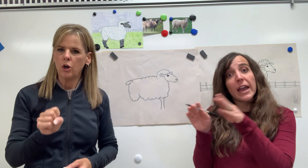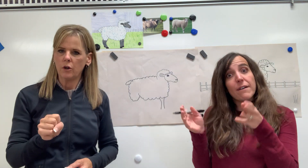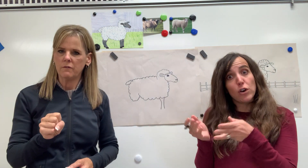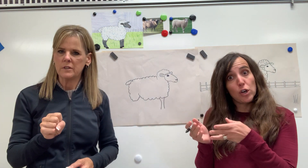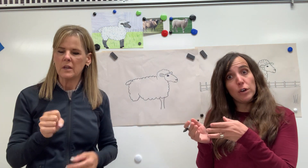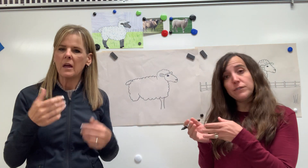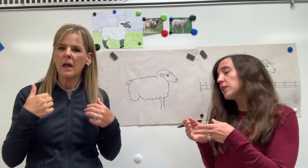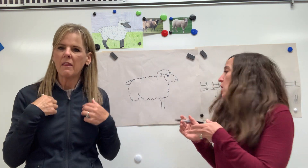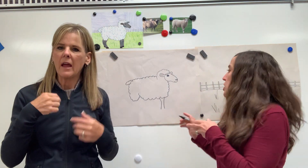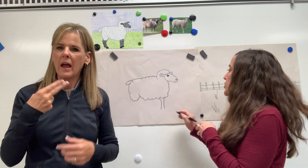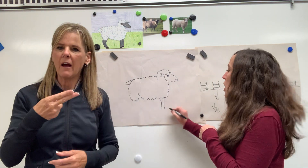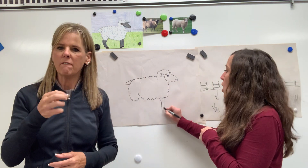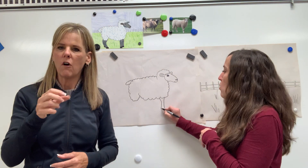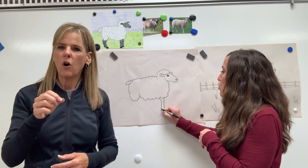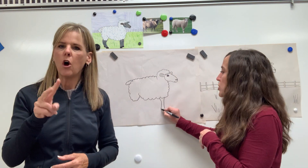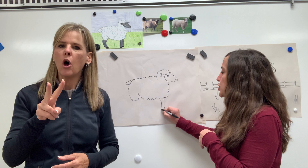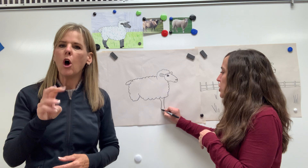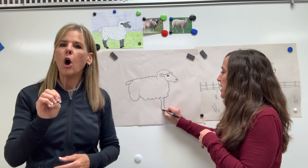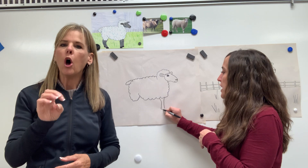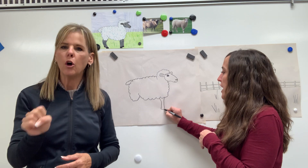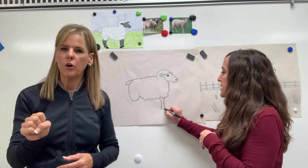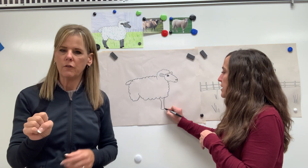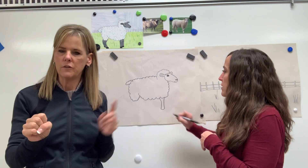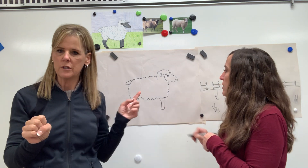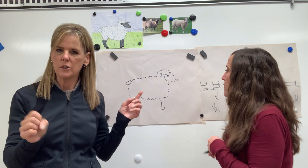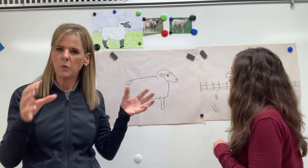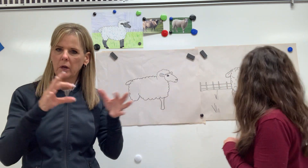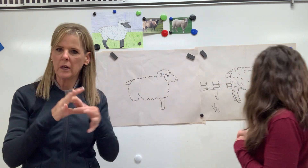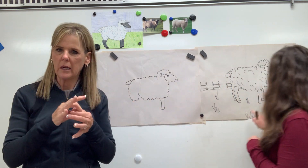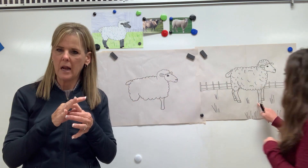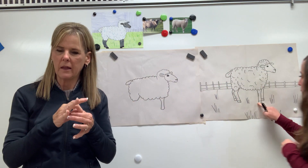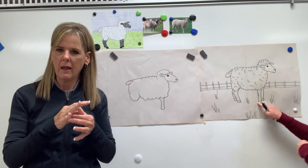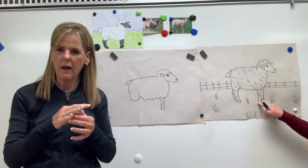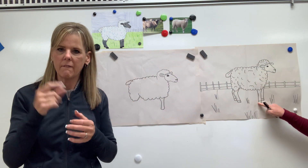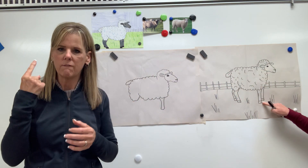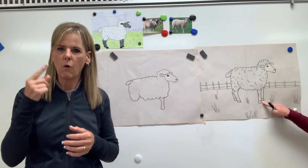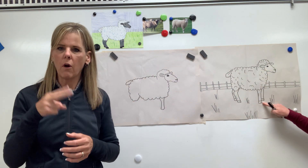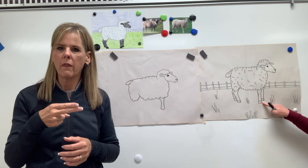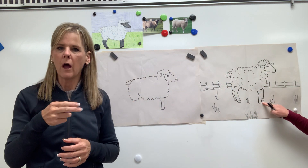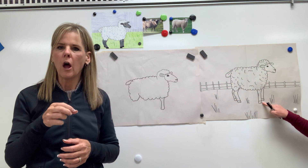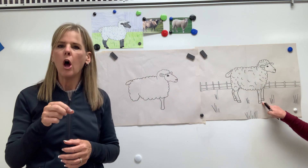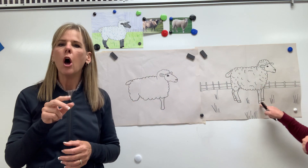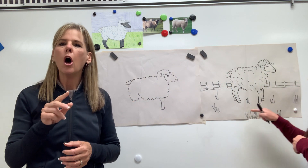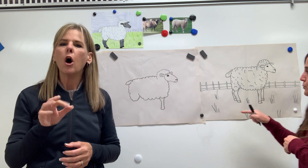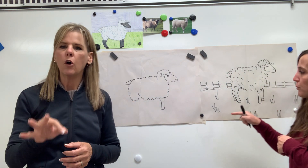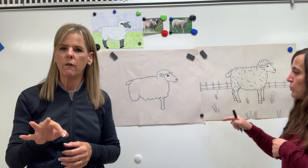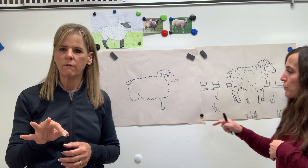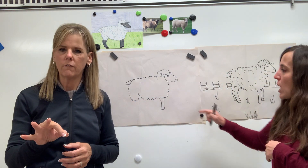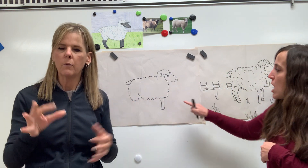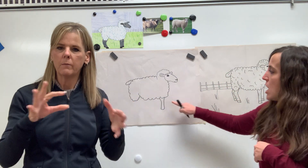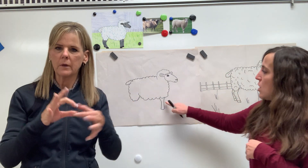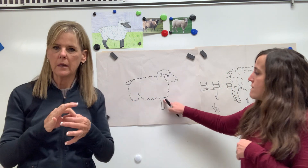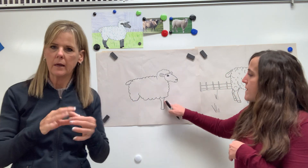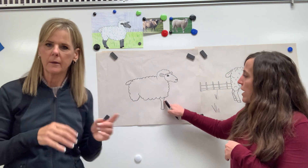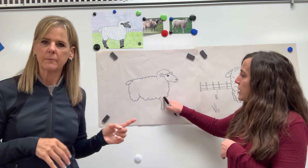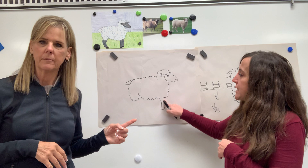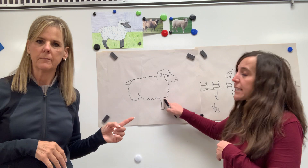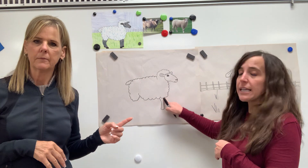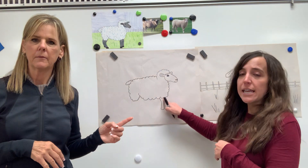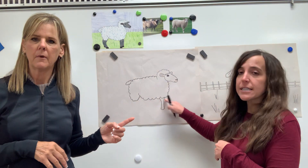have hooves. So we're just gonna connect it for his hoof. We're just gonna make it touch. Very skinny next to